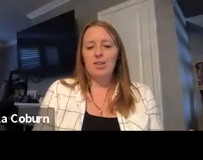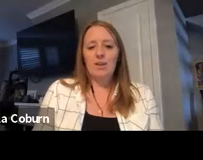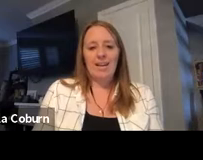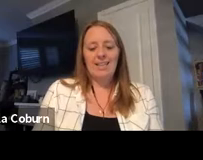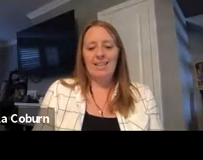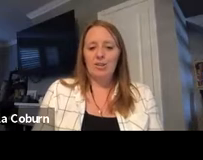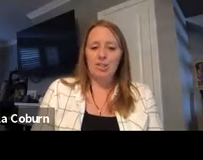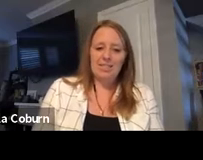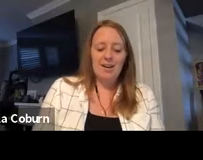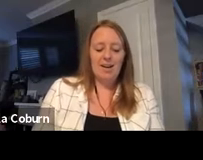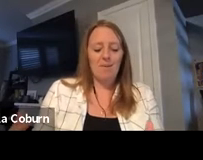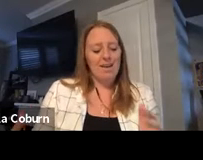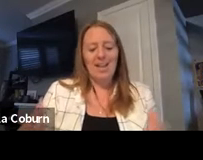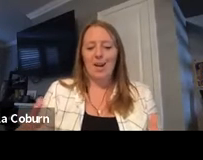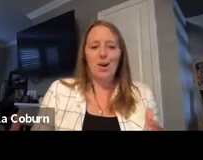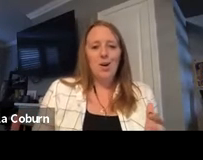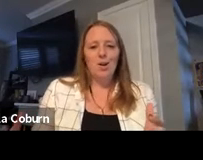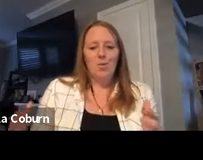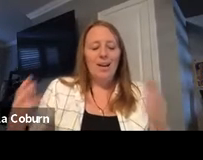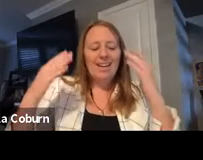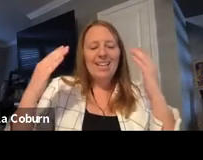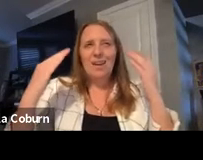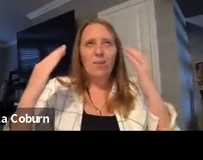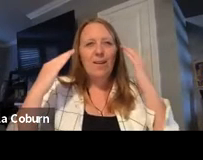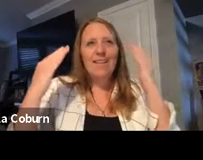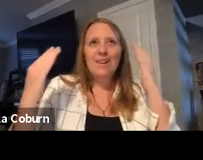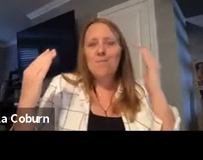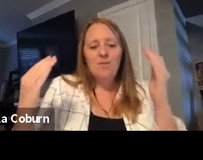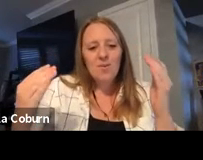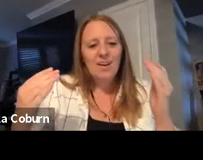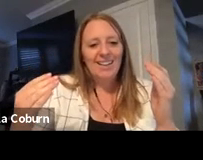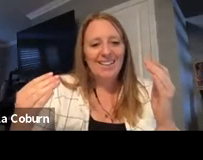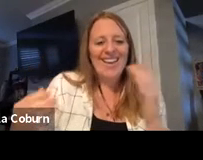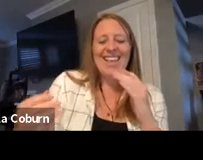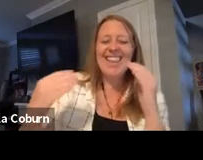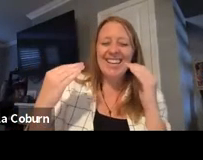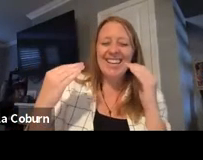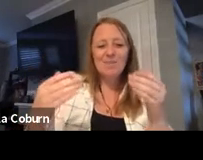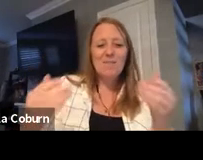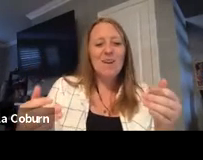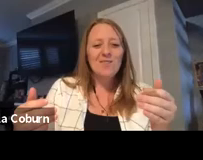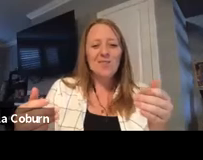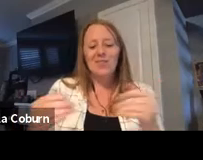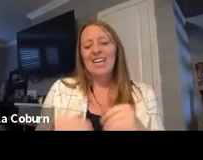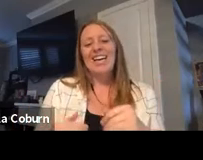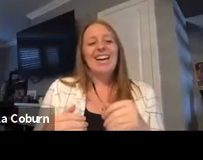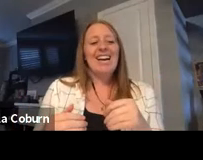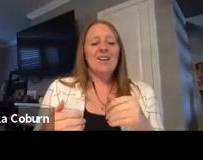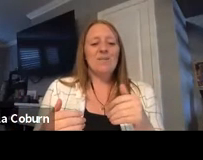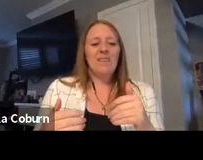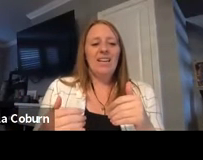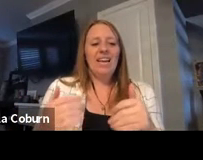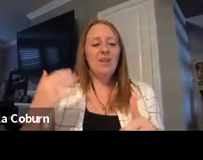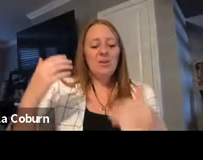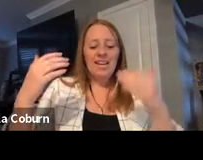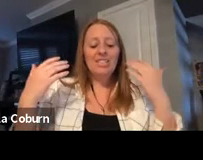they're not doing anything. They're just staring at me like, what have they done before that gets me my food?